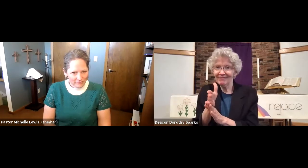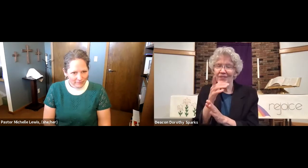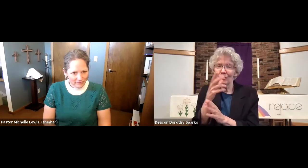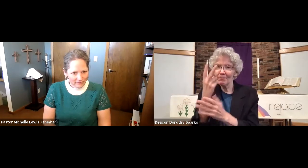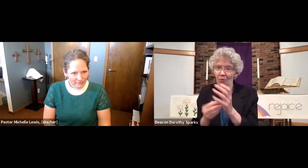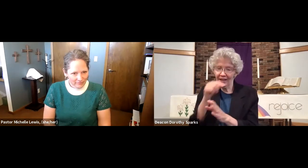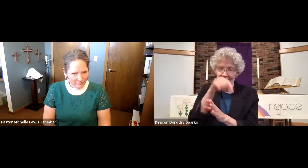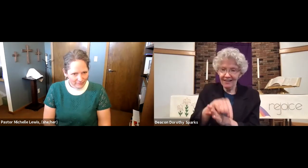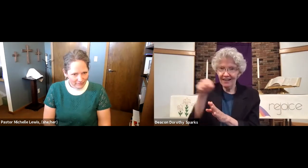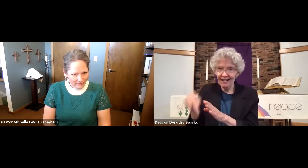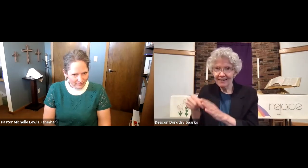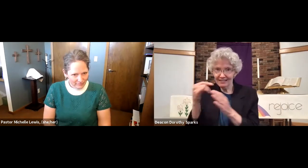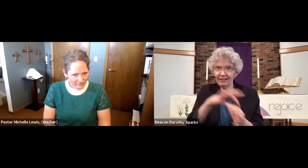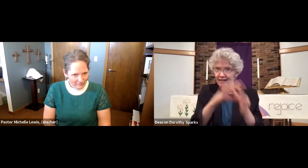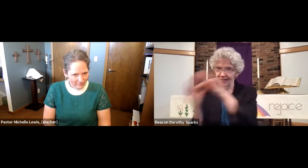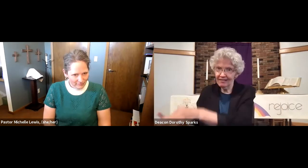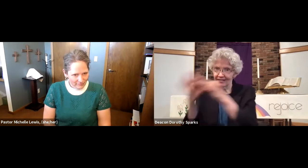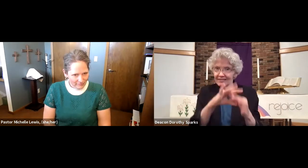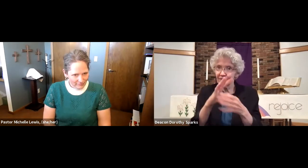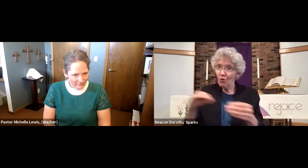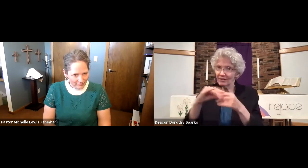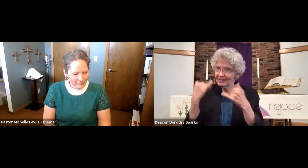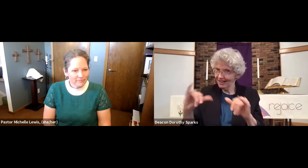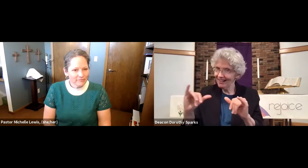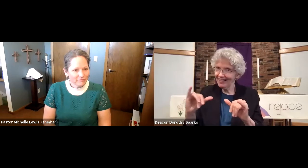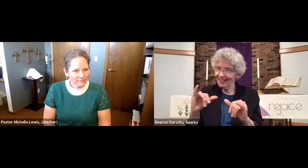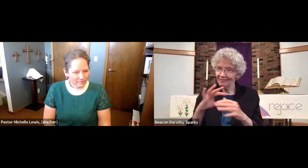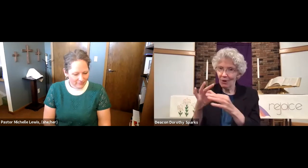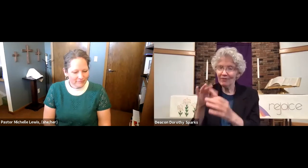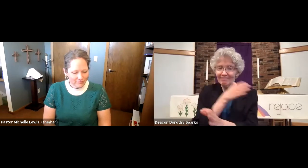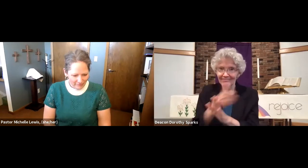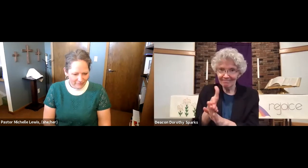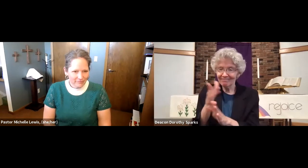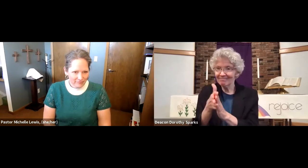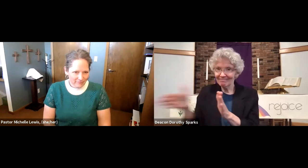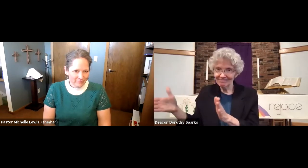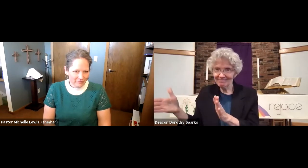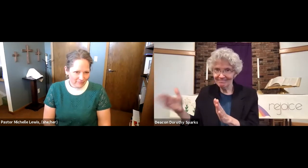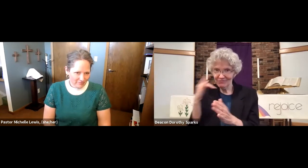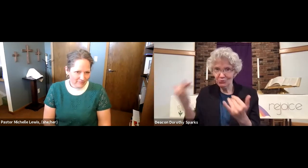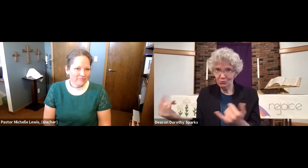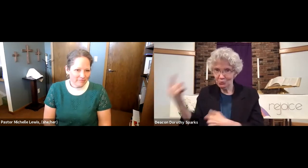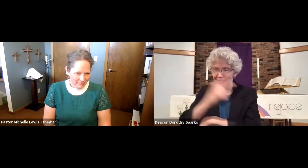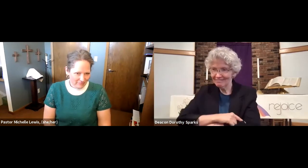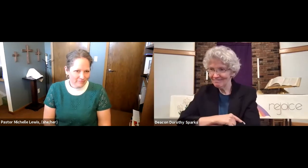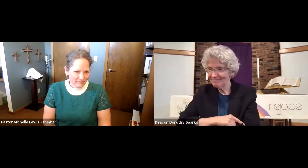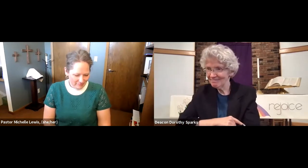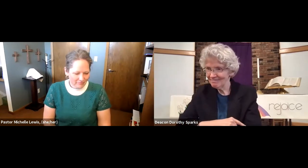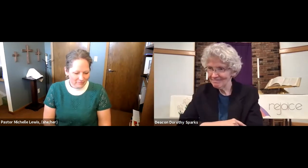So, as we end Luke, we're going to turn our attention to Acts and see how the story